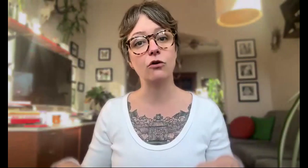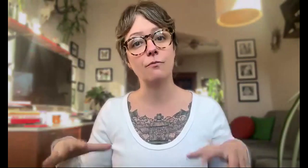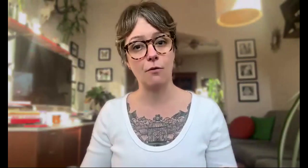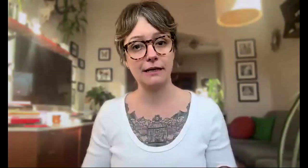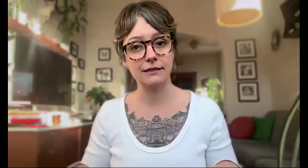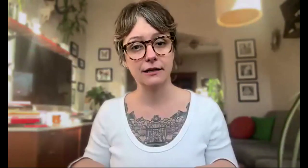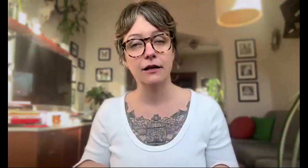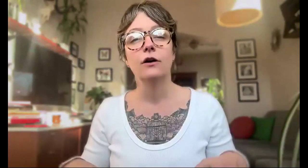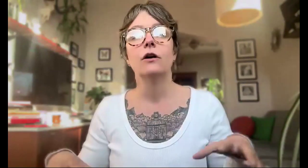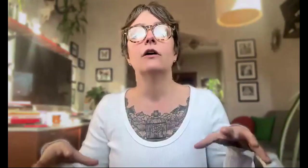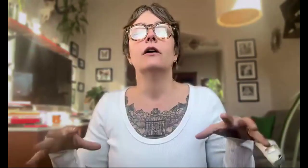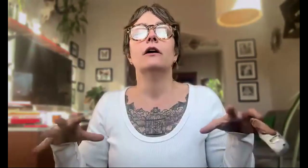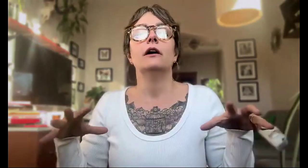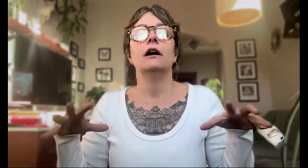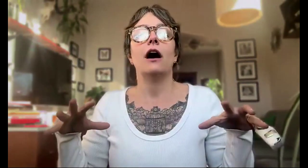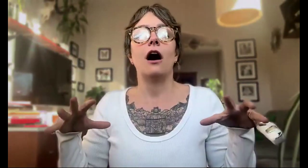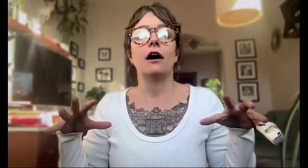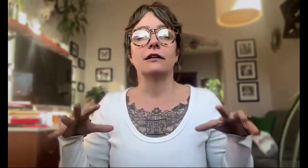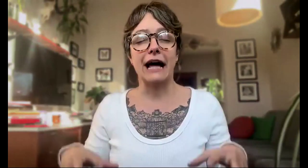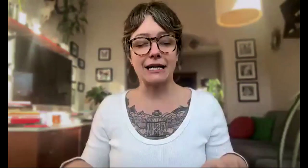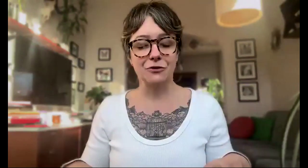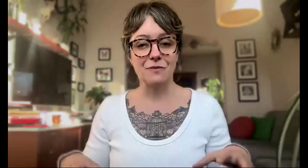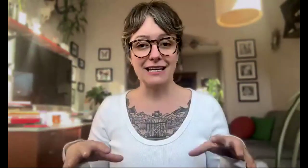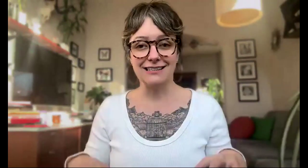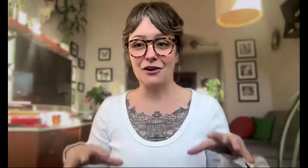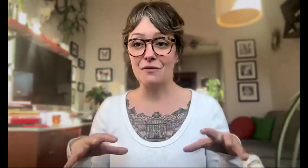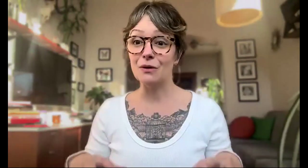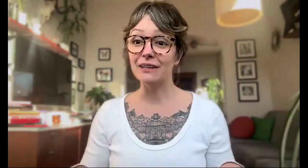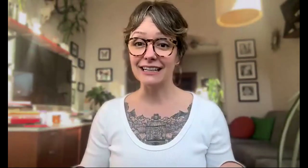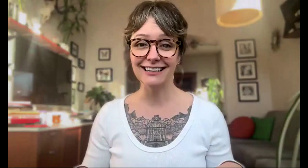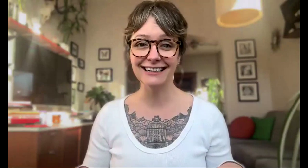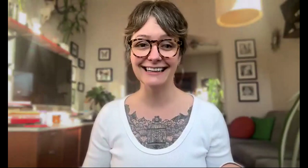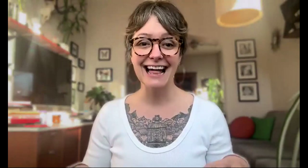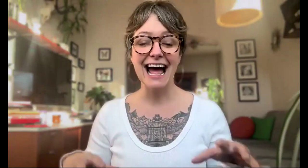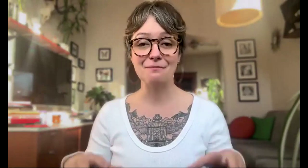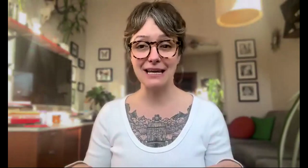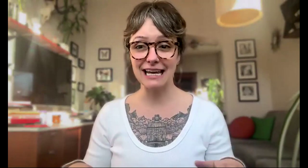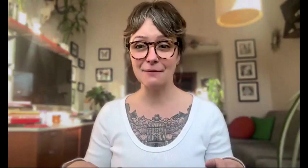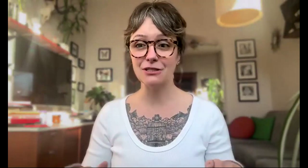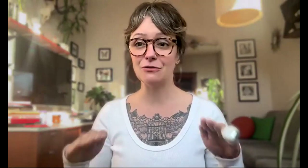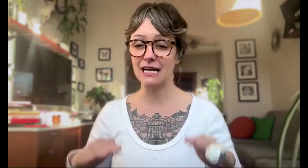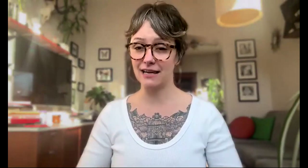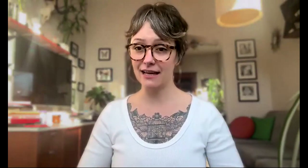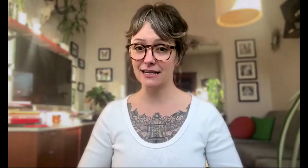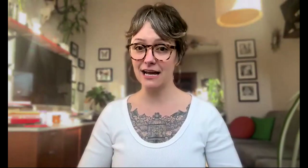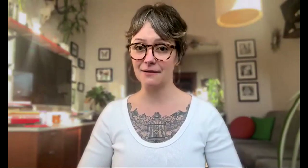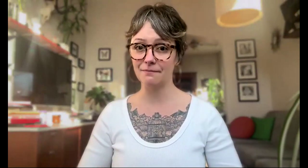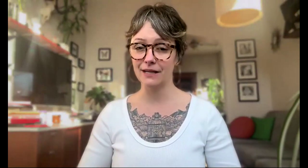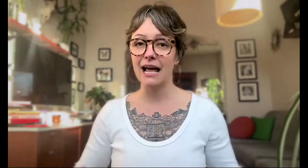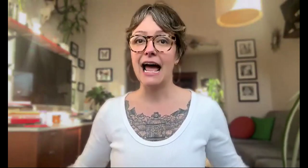communal moment. Our classroom is a community, and being able to take that time